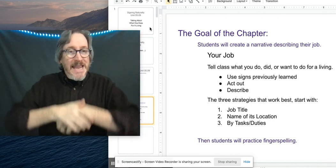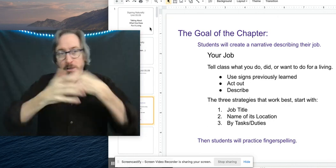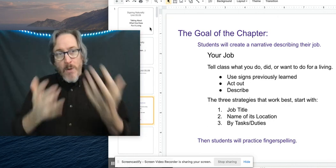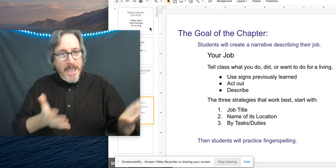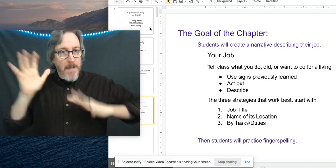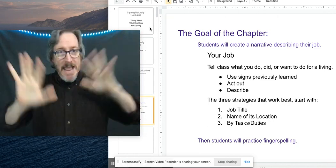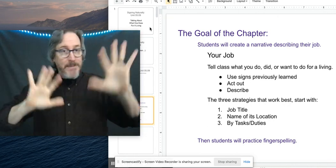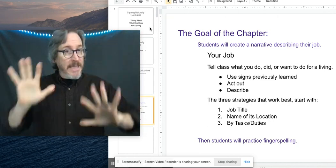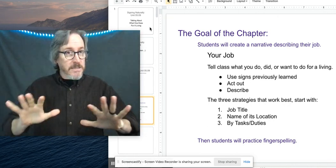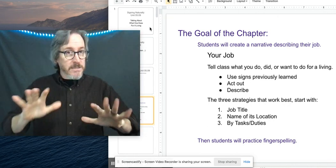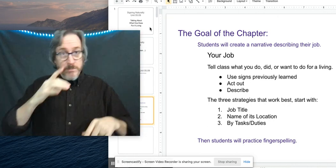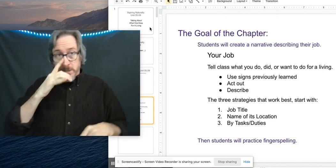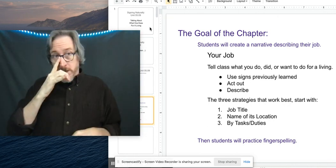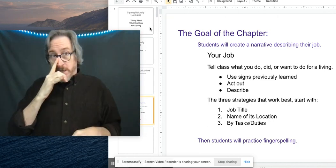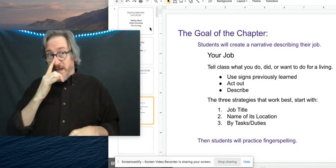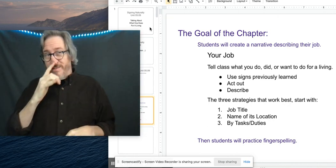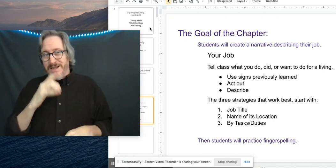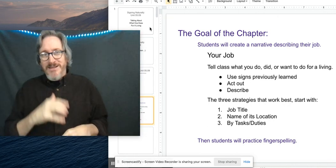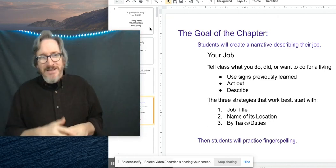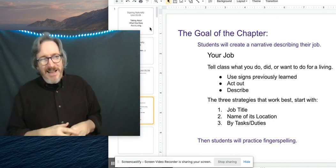So anyway, miming it.